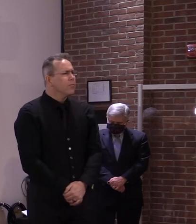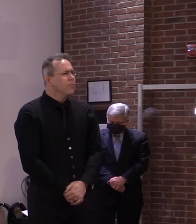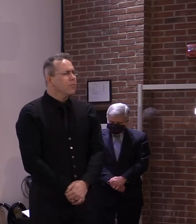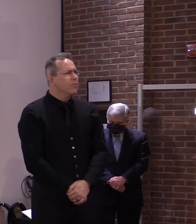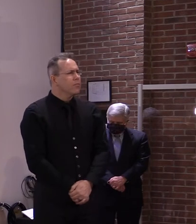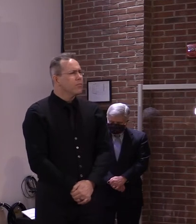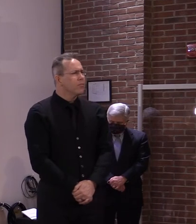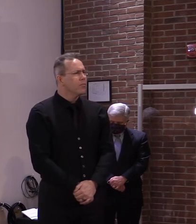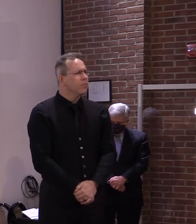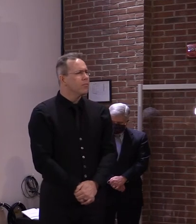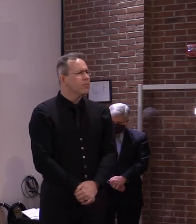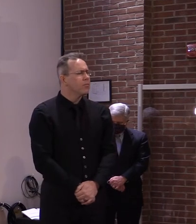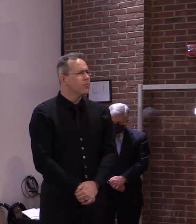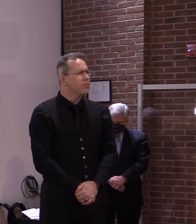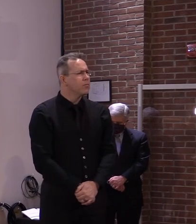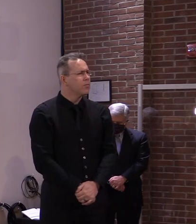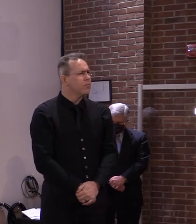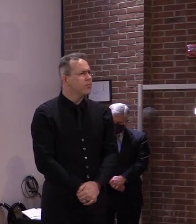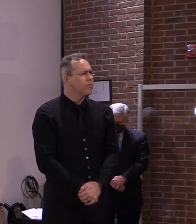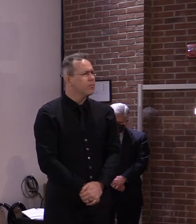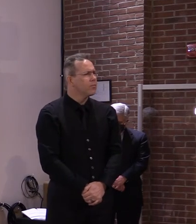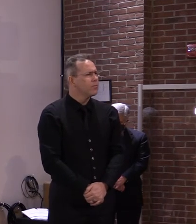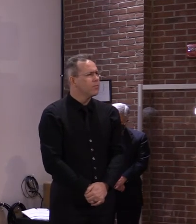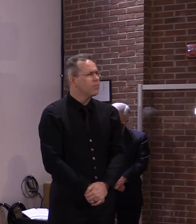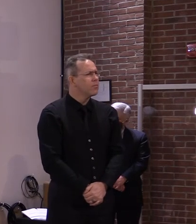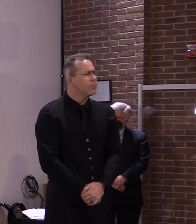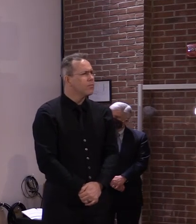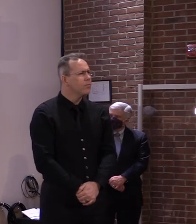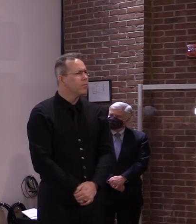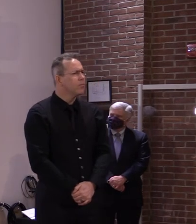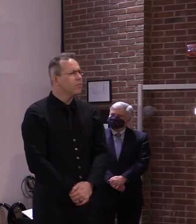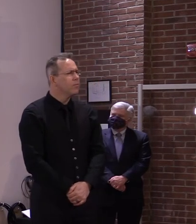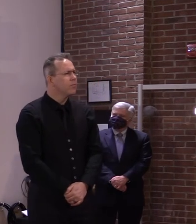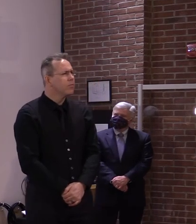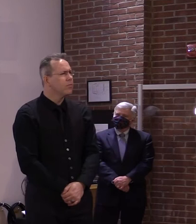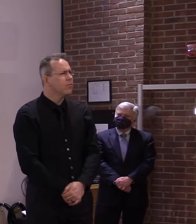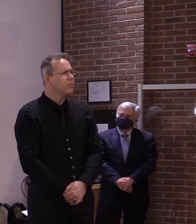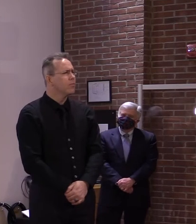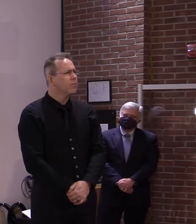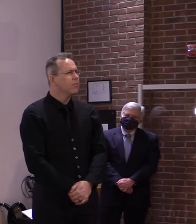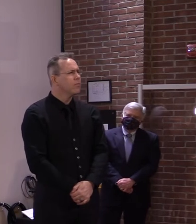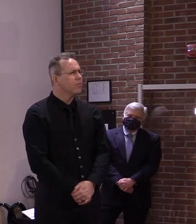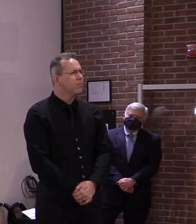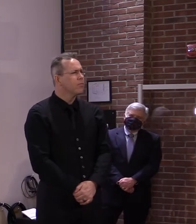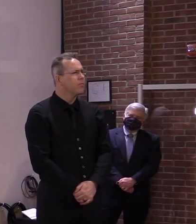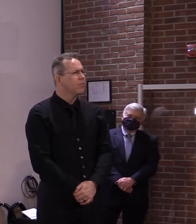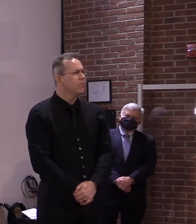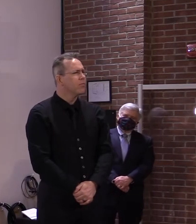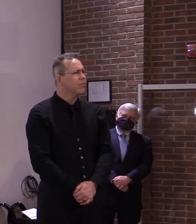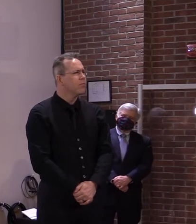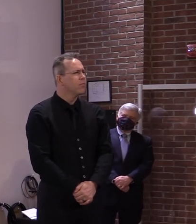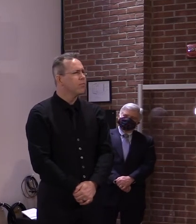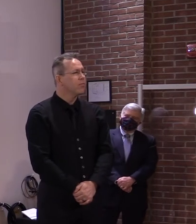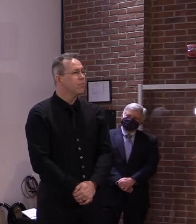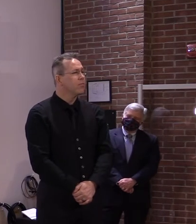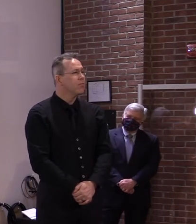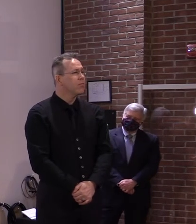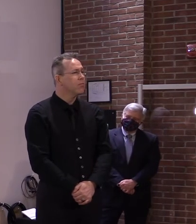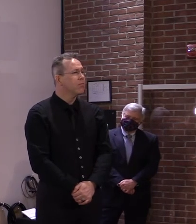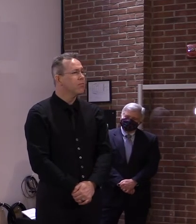health he had a question about the